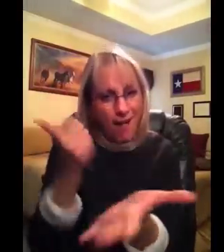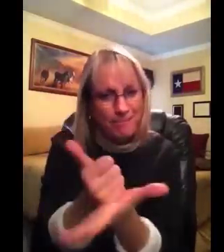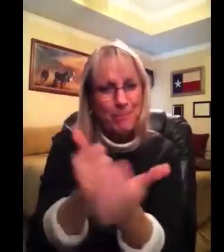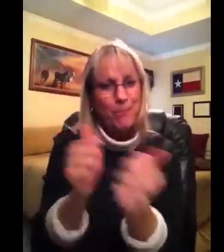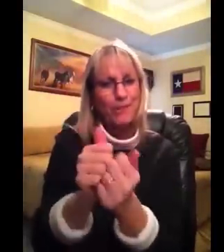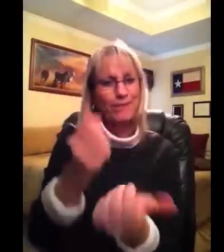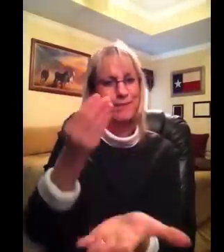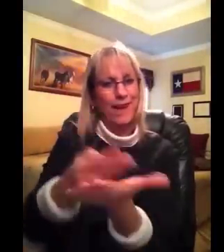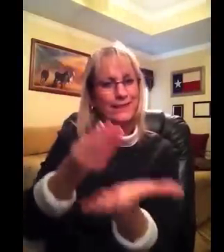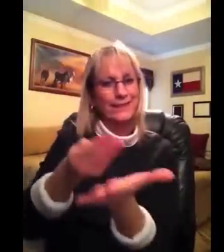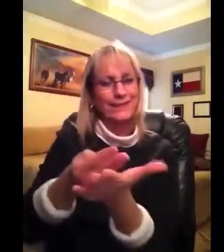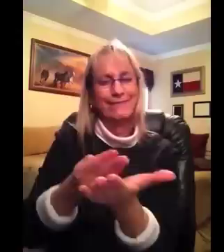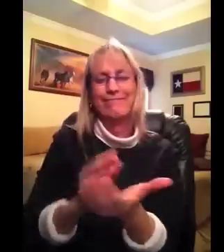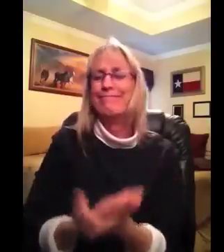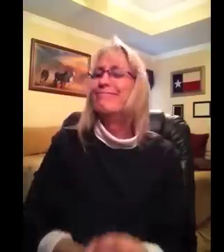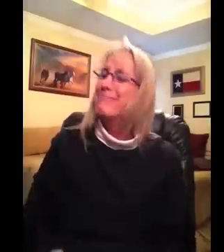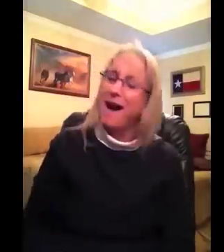for their gracious financial support.